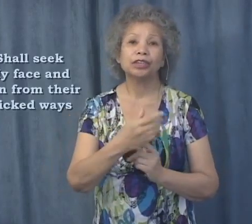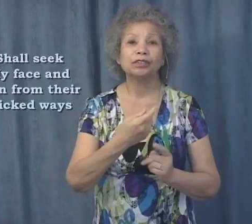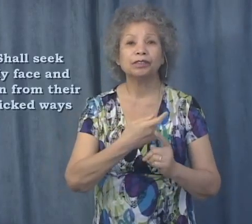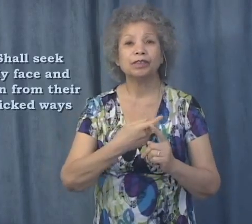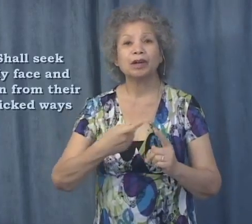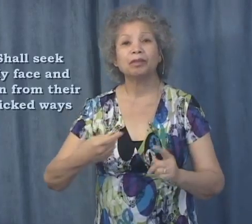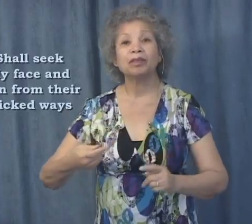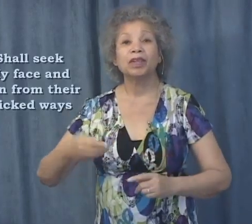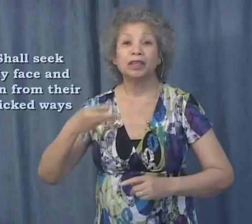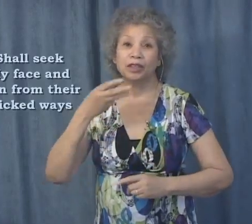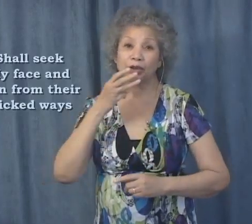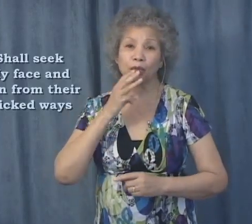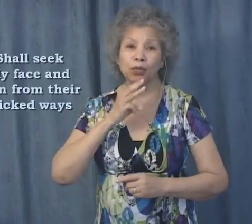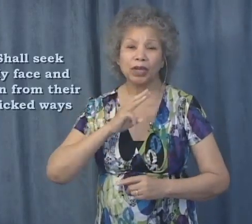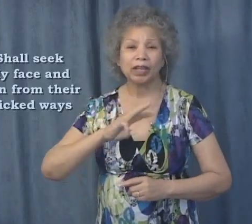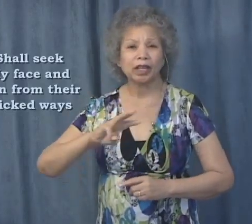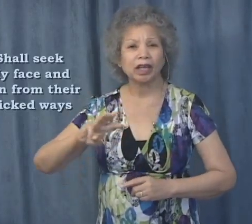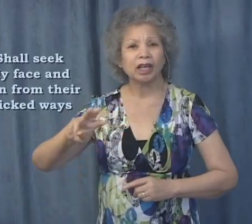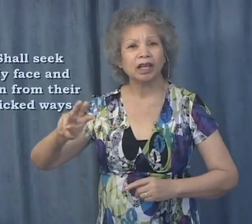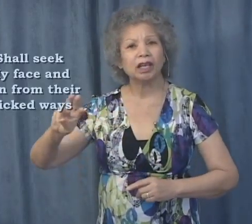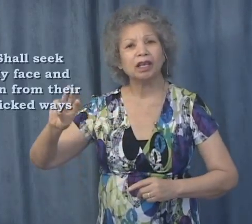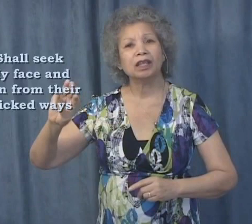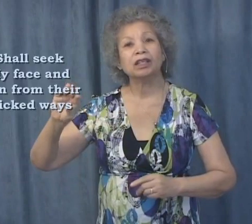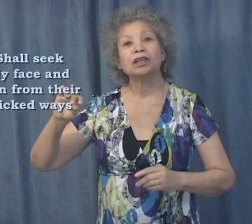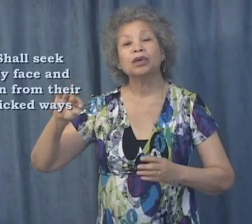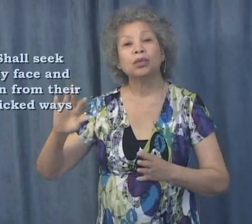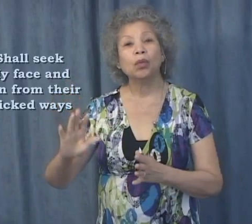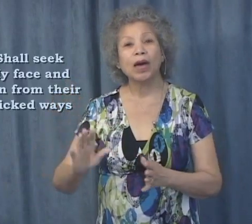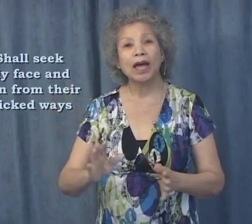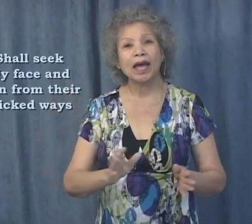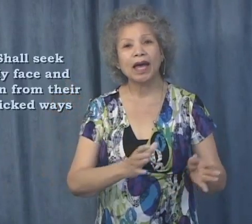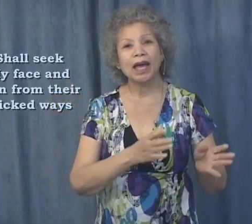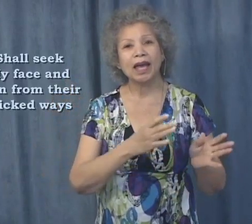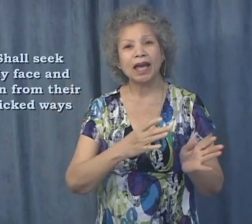from their wicked ways,